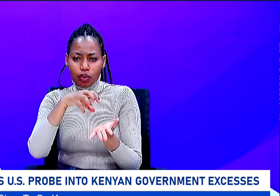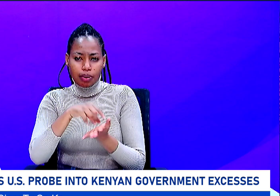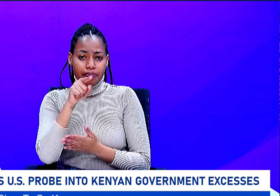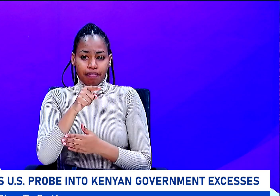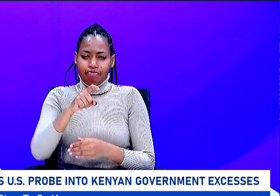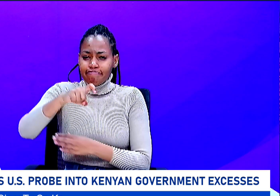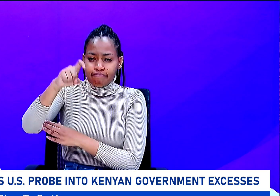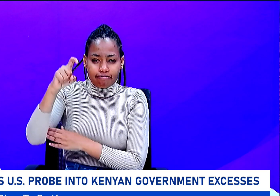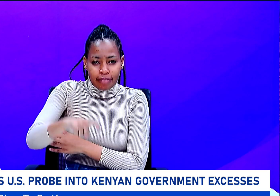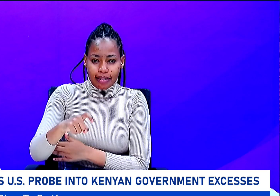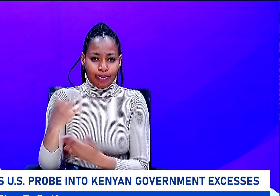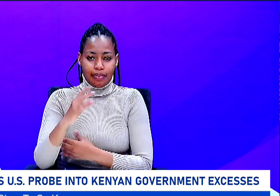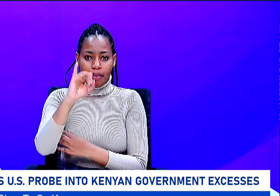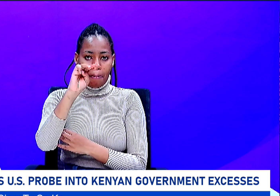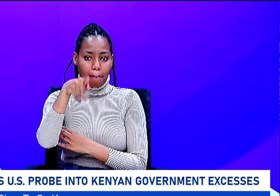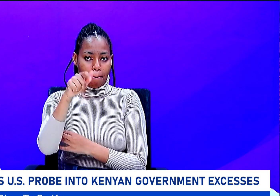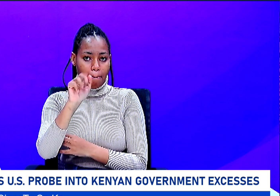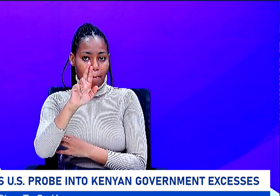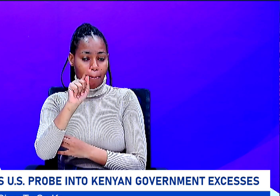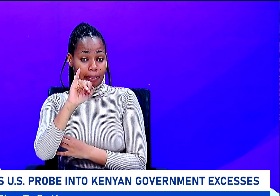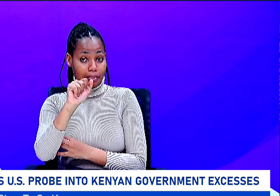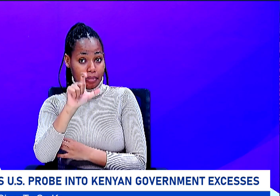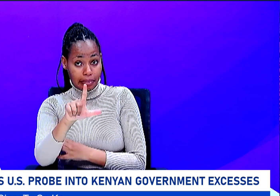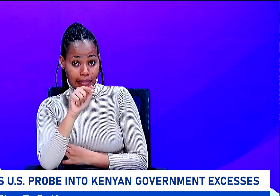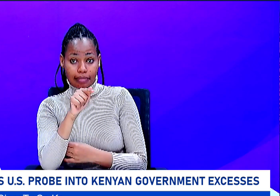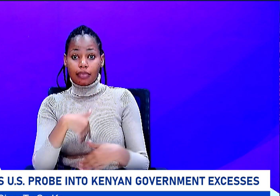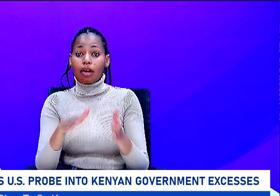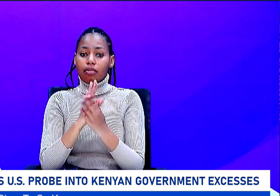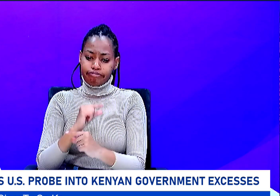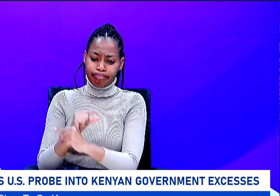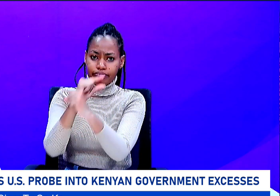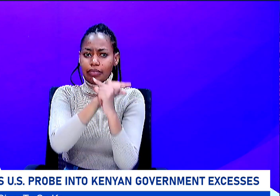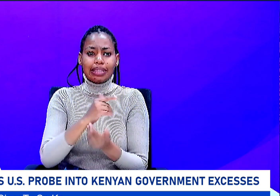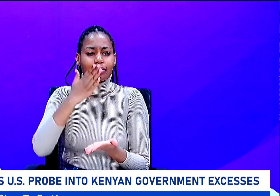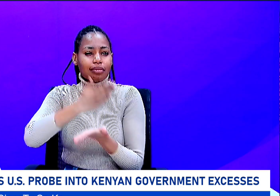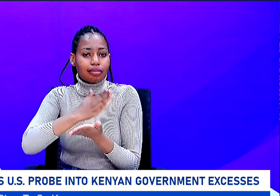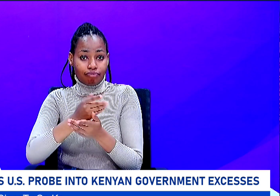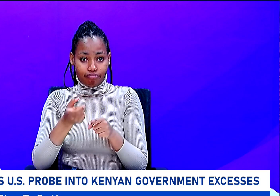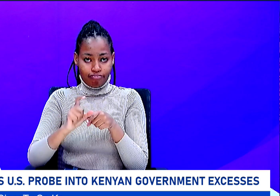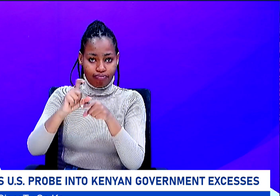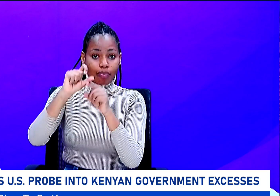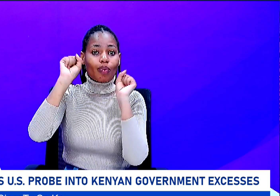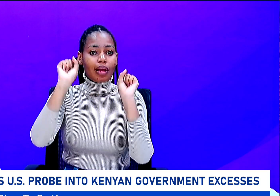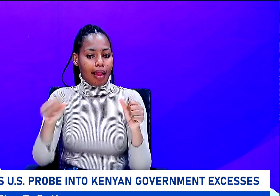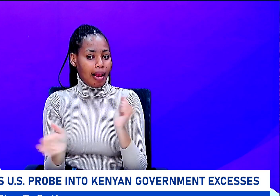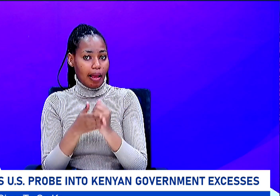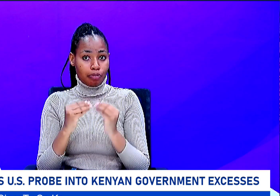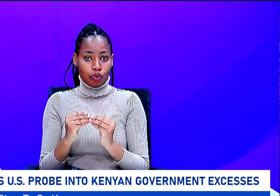saying it signals the importance of accountability, transparency, and the rule of law in governance. He